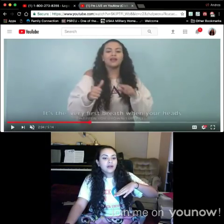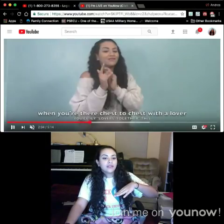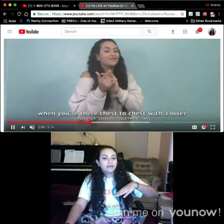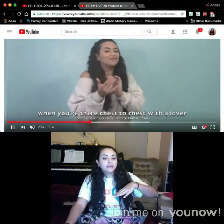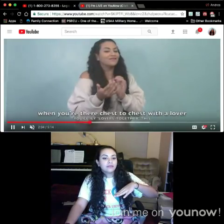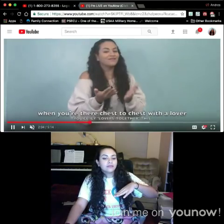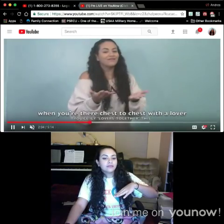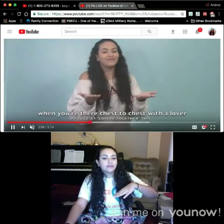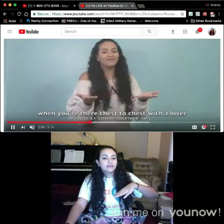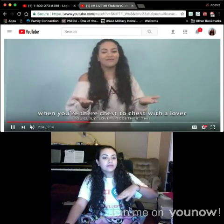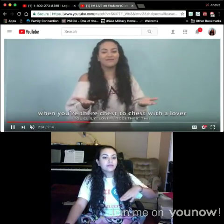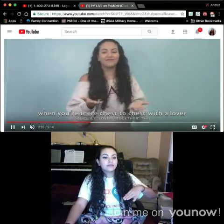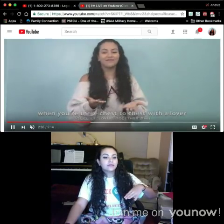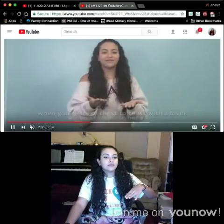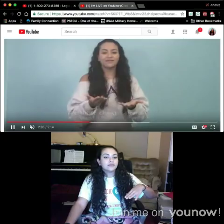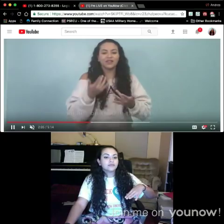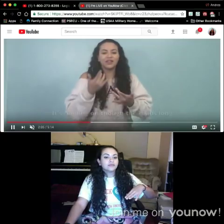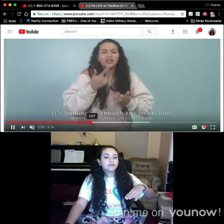Not all of it.